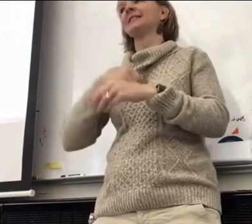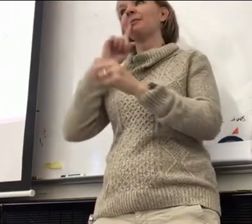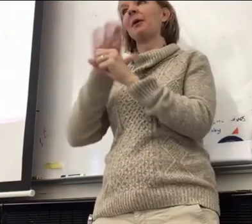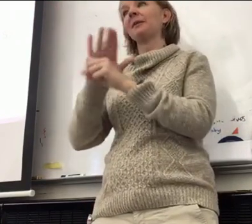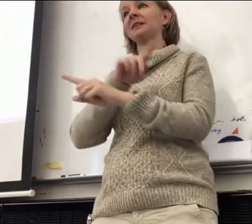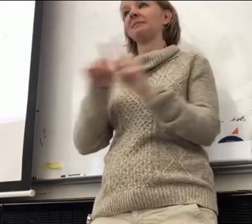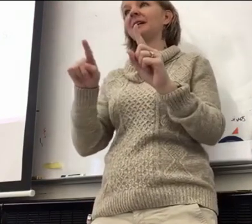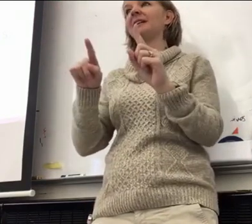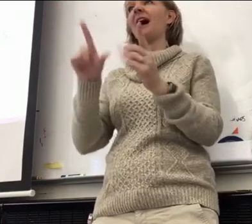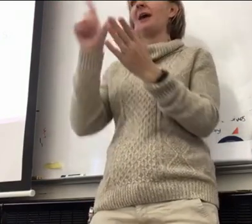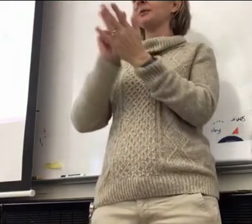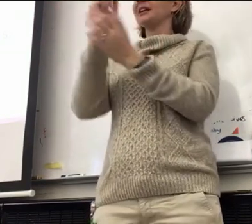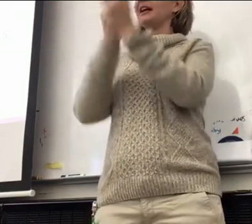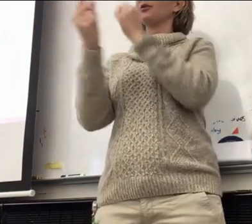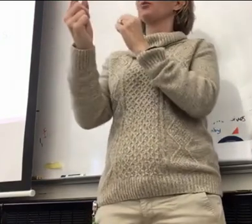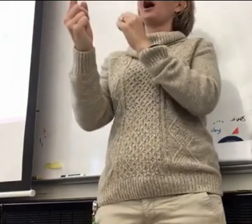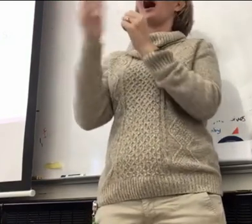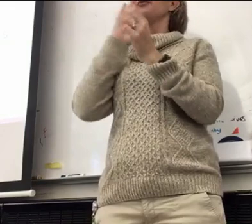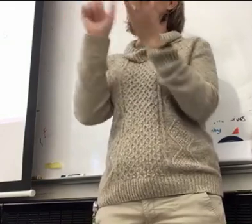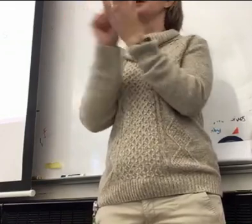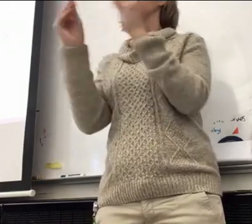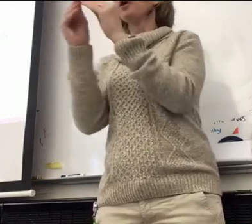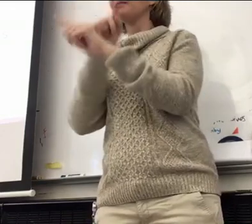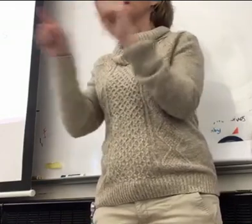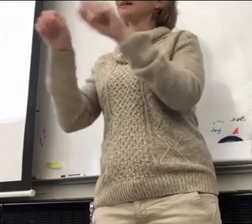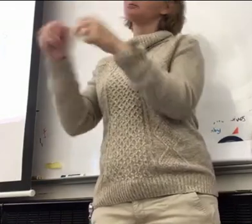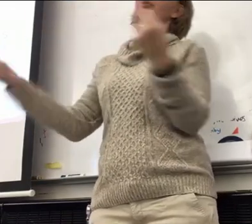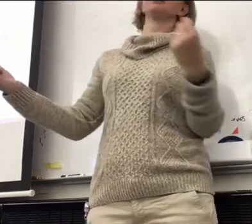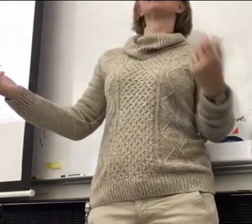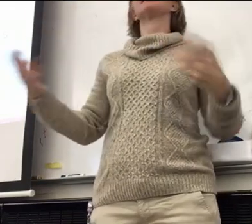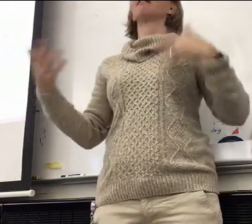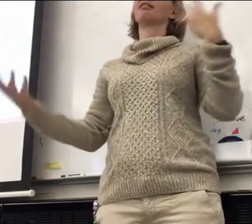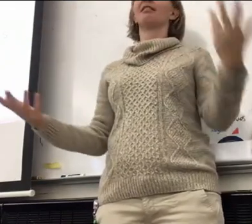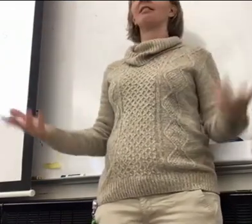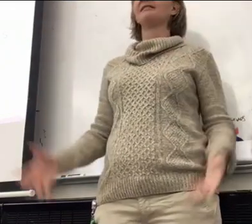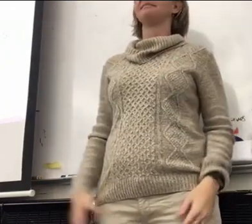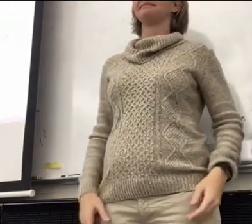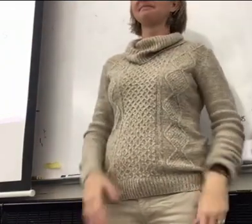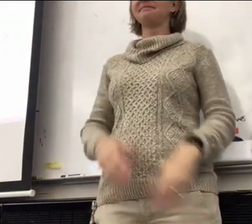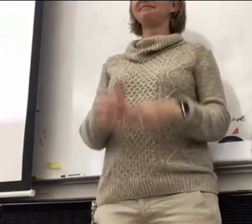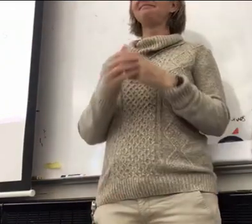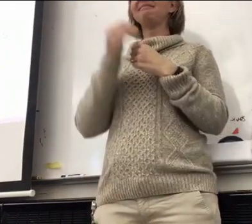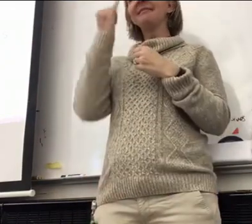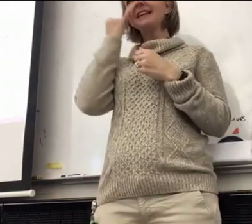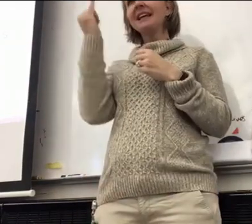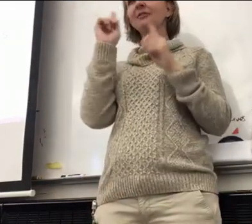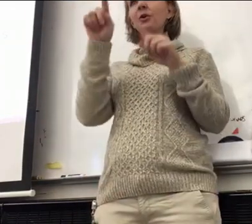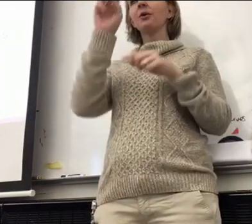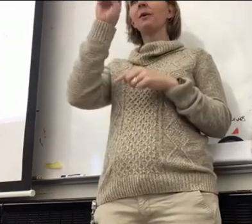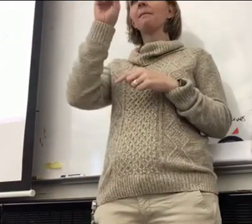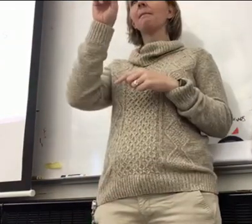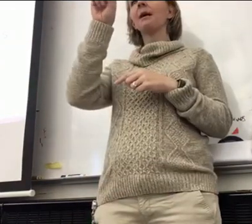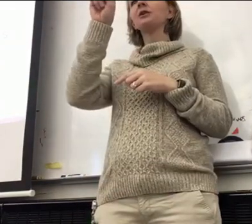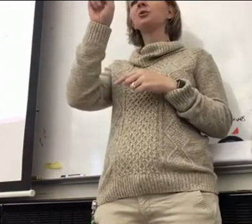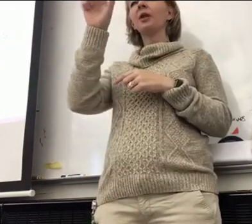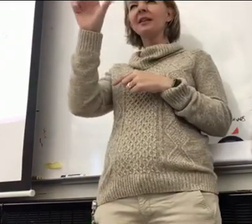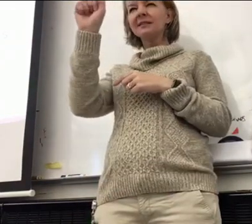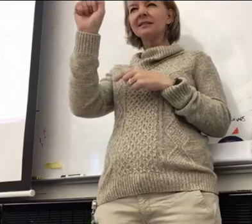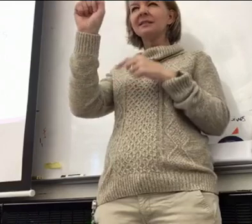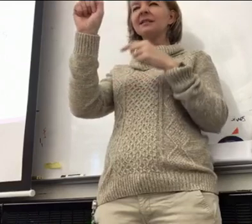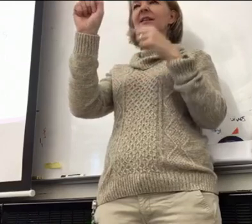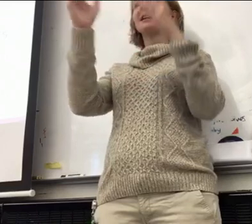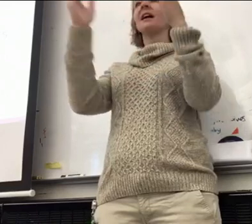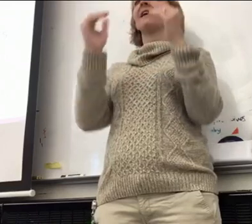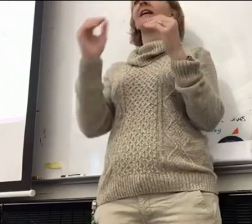I would print you one off, but the printer broke. Third period. Canvas? Are they on, If you go to modules, and you go down